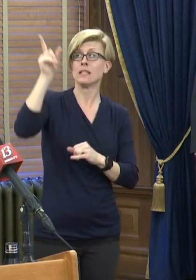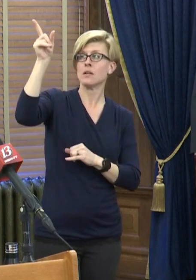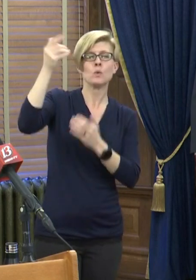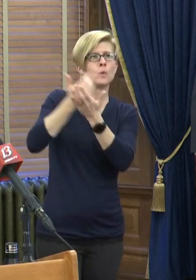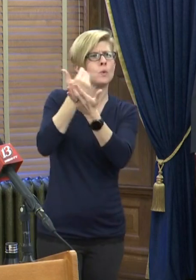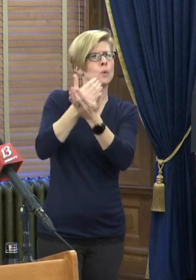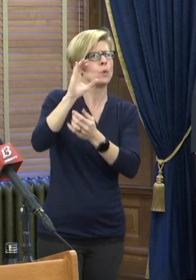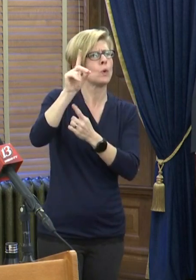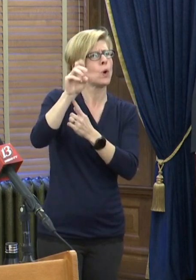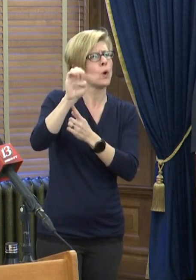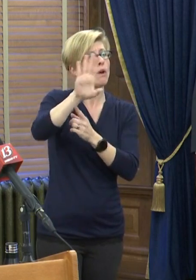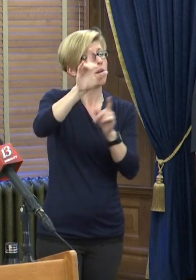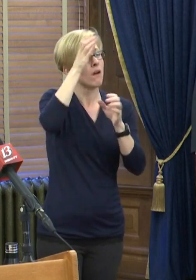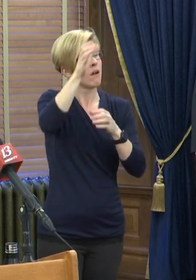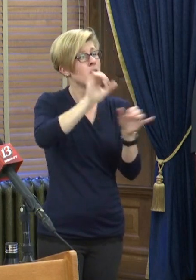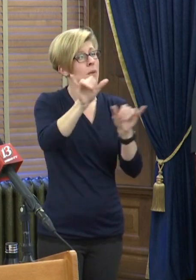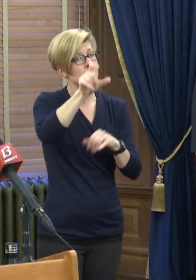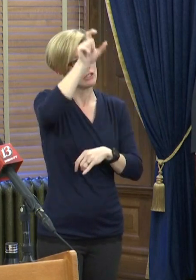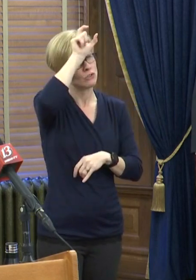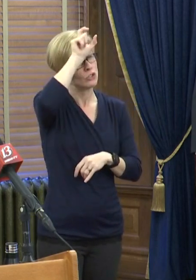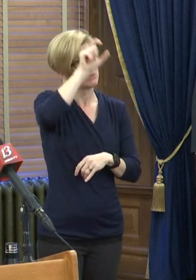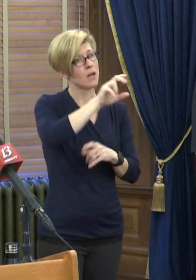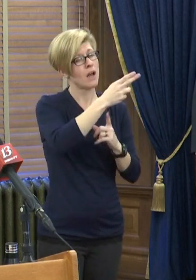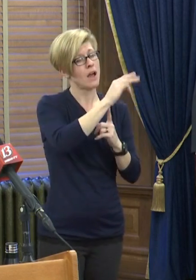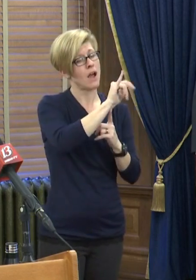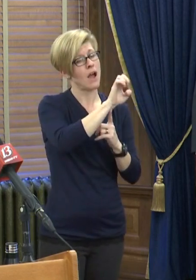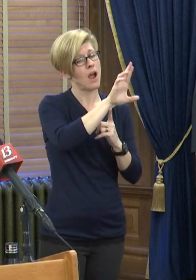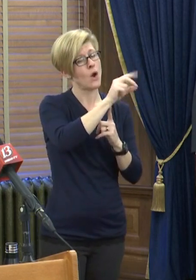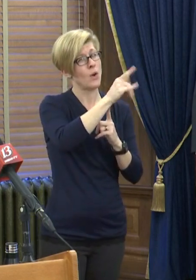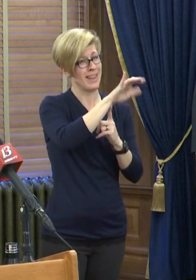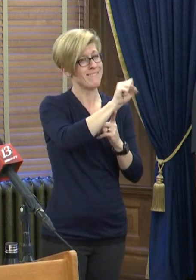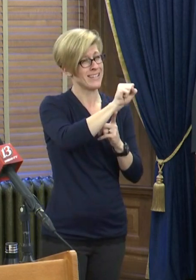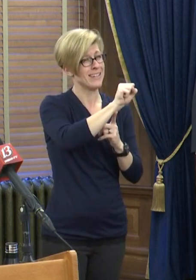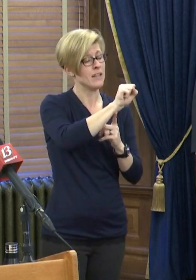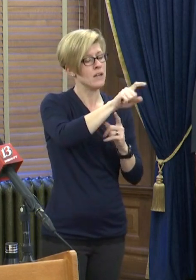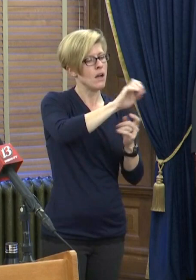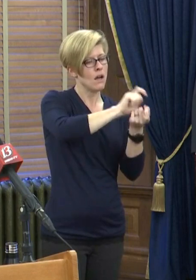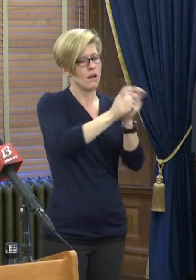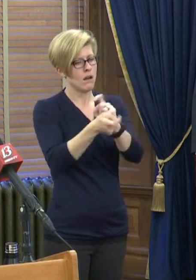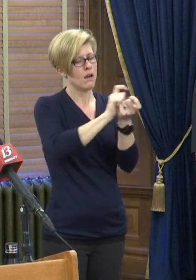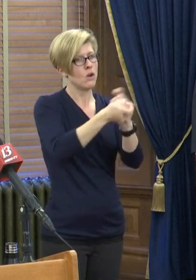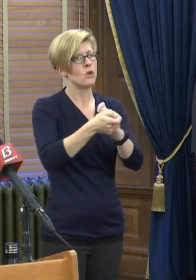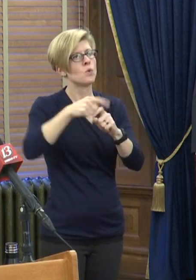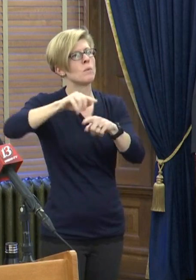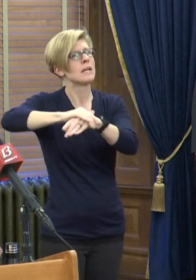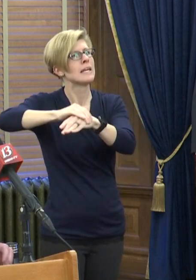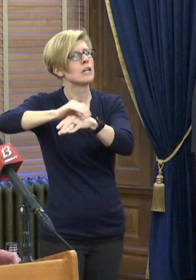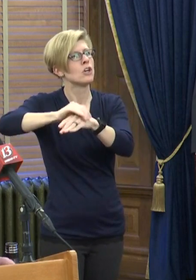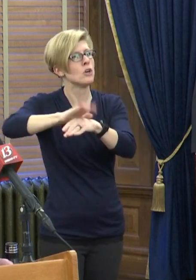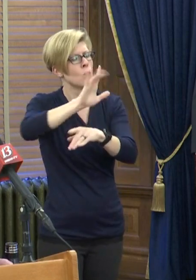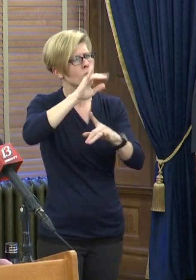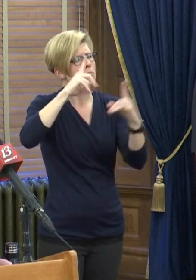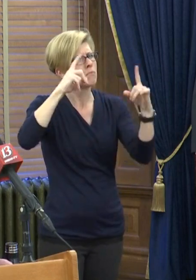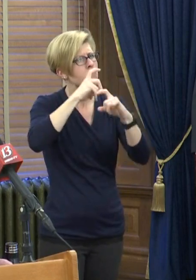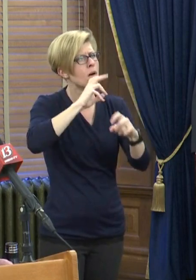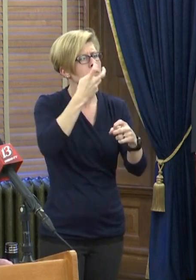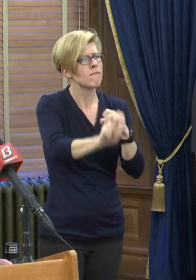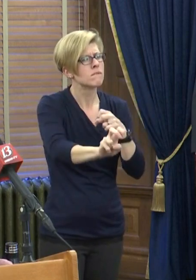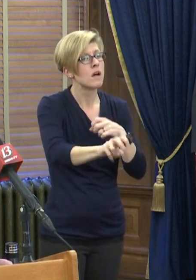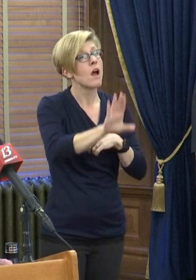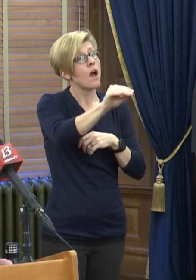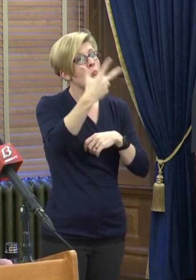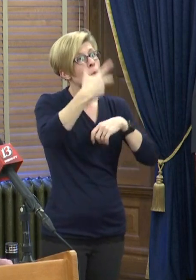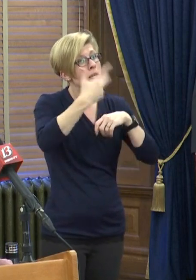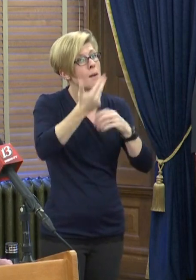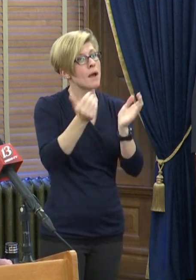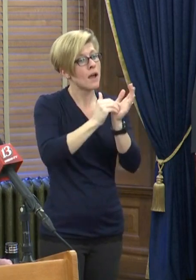sort of like translating hieroglyphics into English, and then we had to do it 3 different times. And then there are